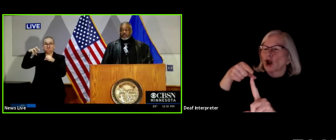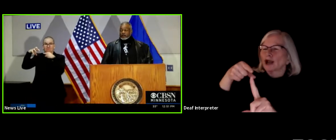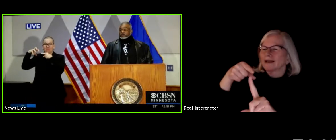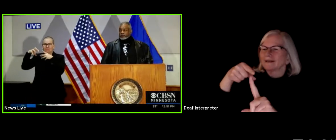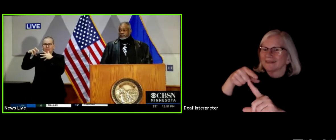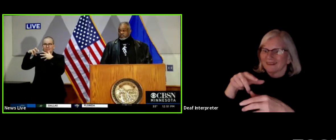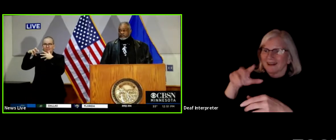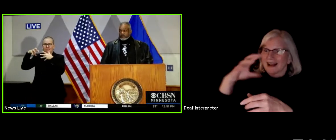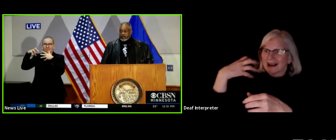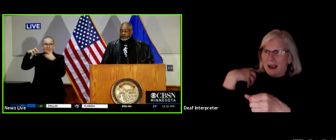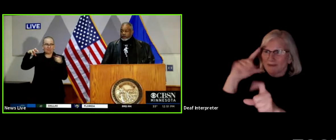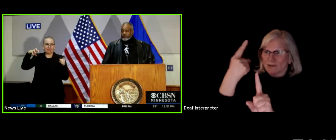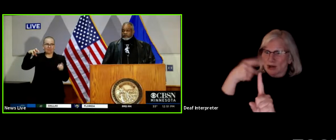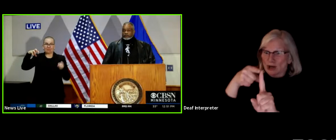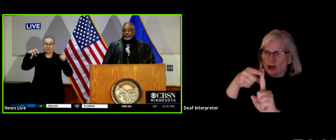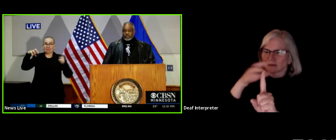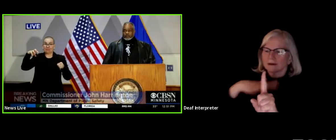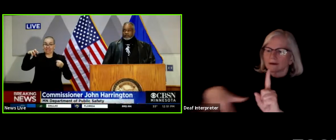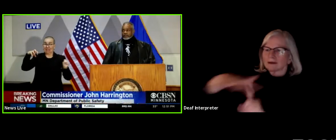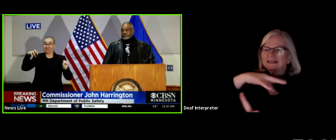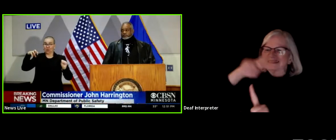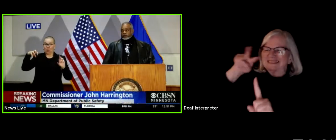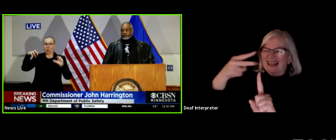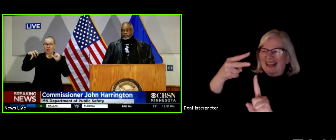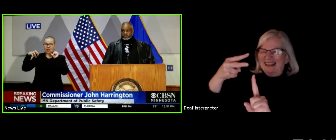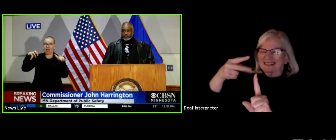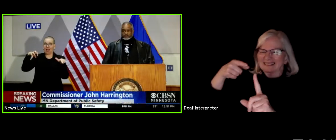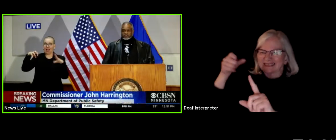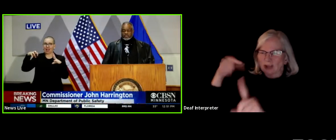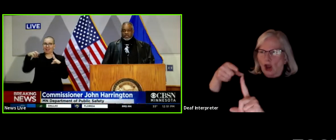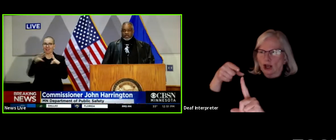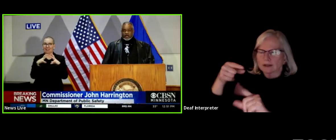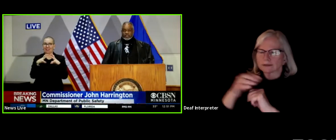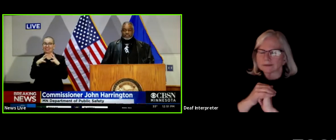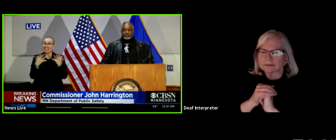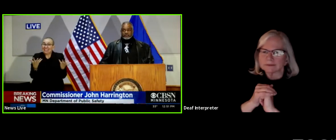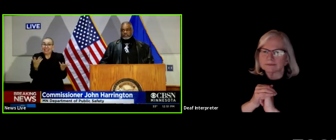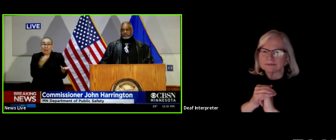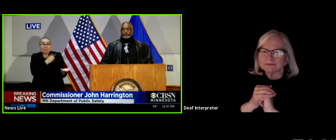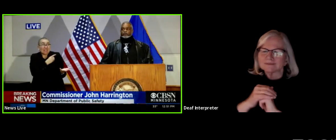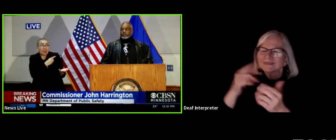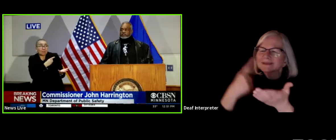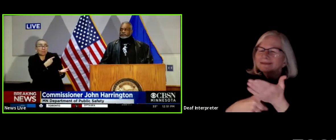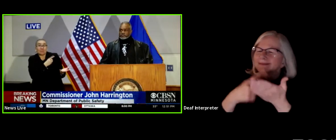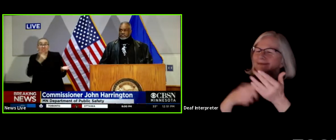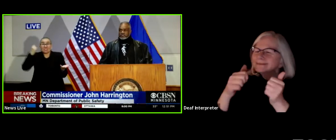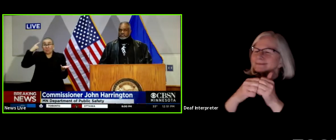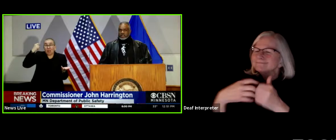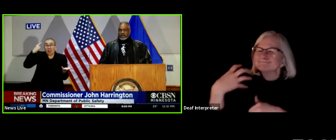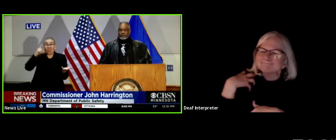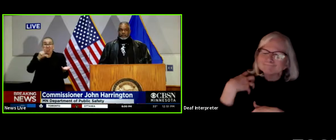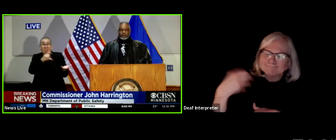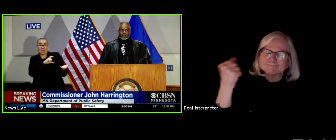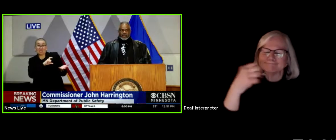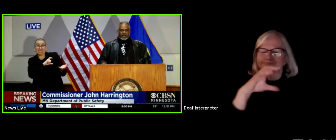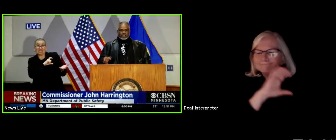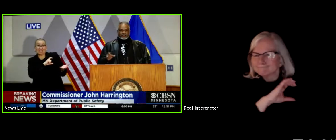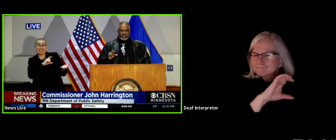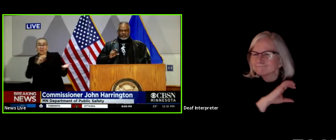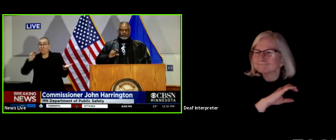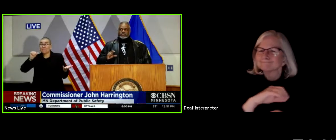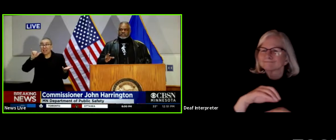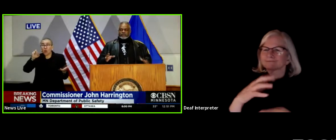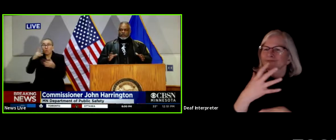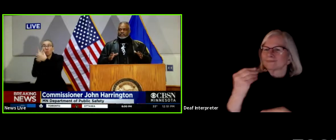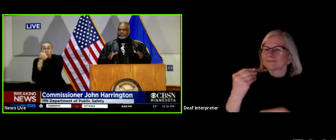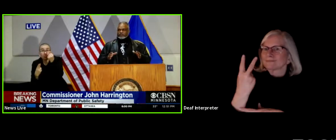Axtell and also with Chief Rondo over in Minneapolis, with the sheriffs in the 2 major cities.